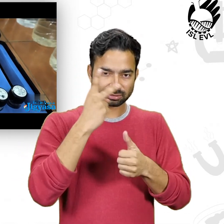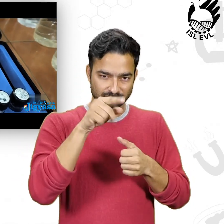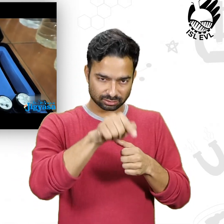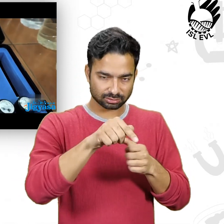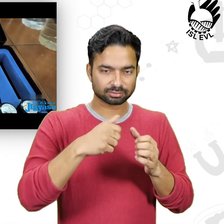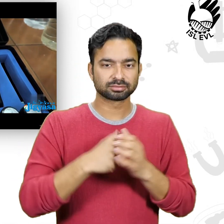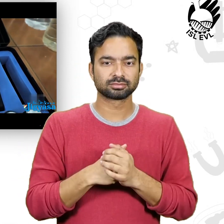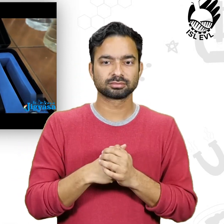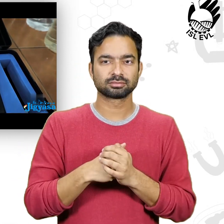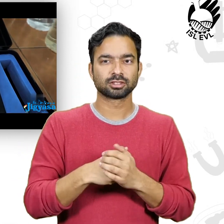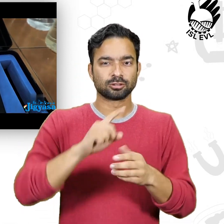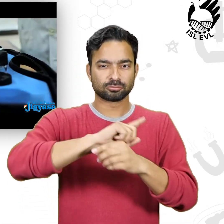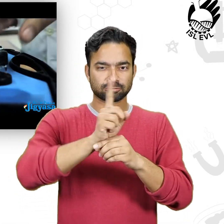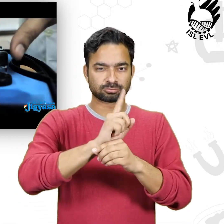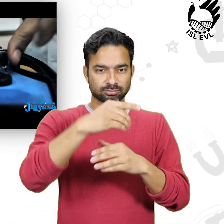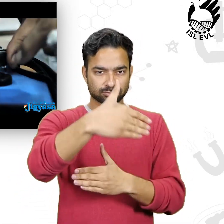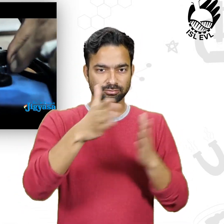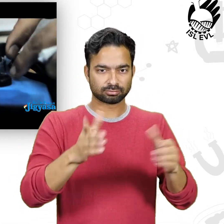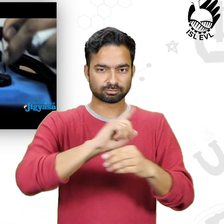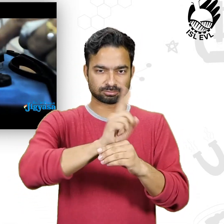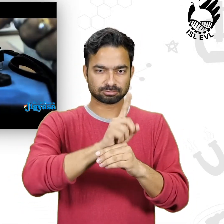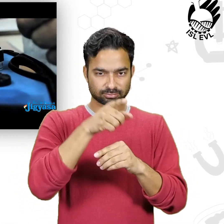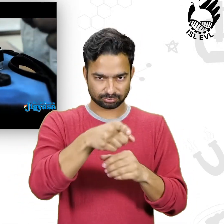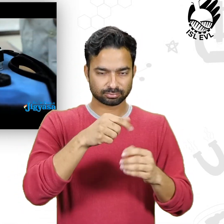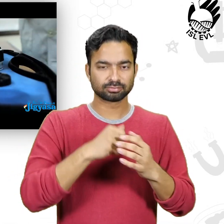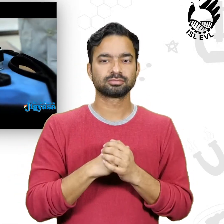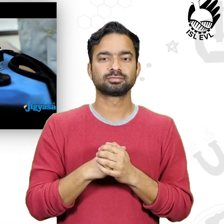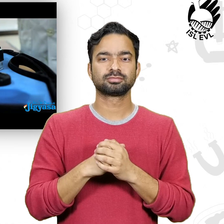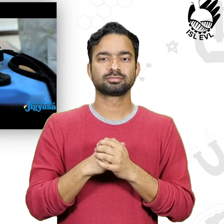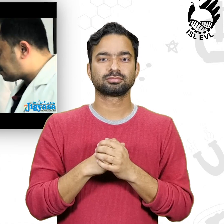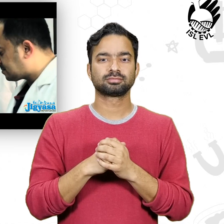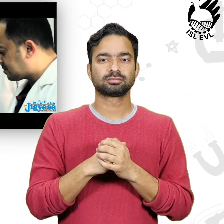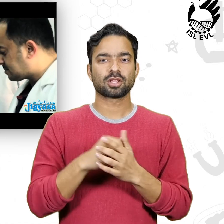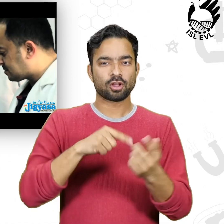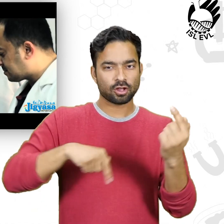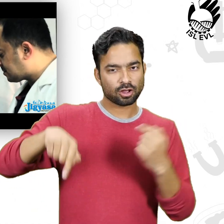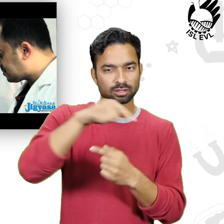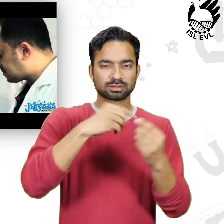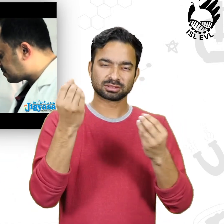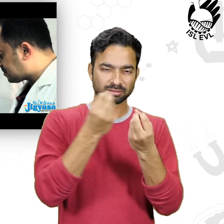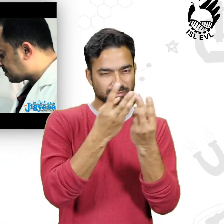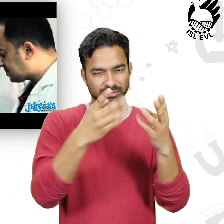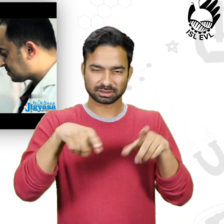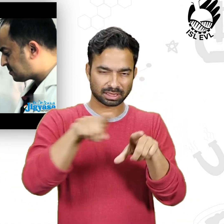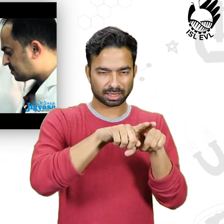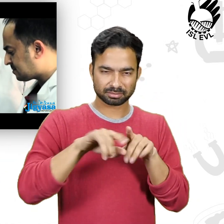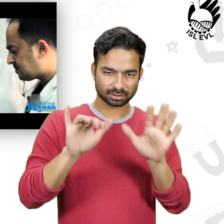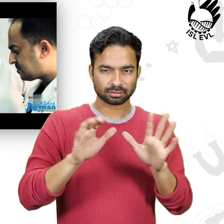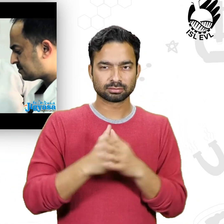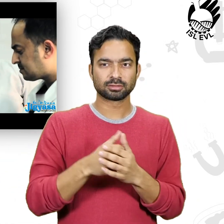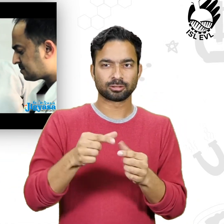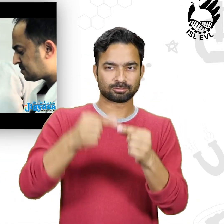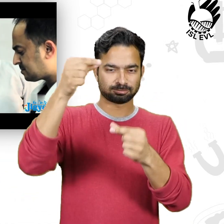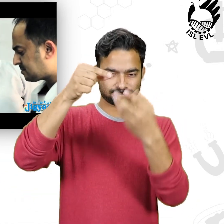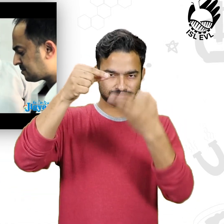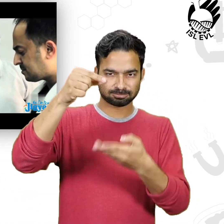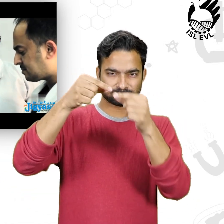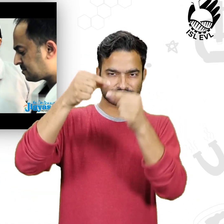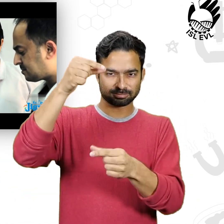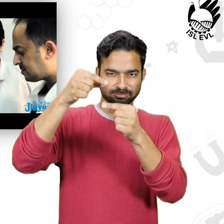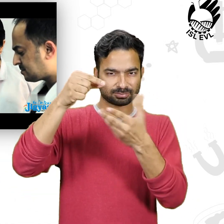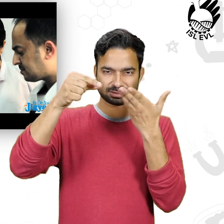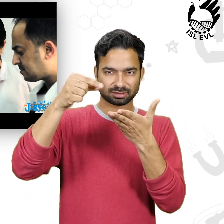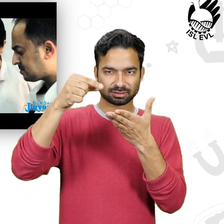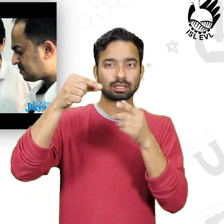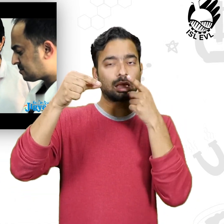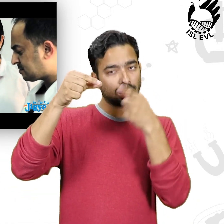see turbidity. This is turbidity meter. These are some of our secondary standards. Here is